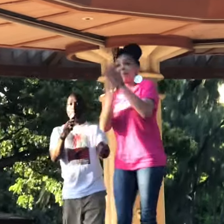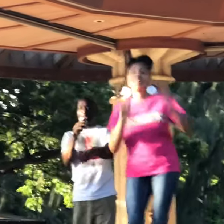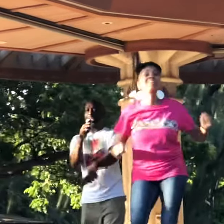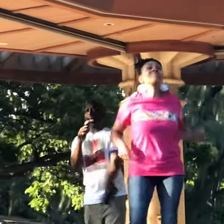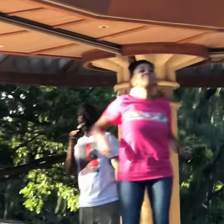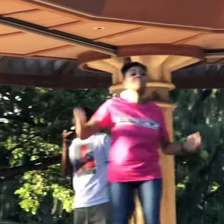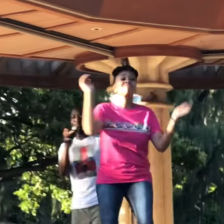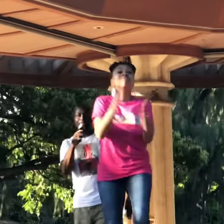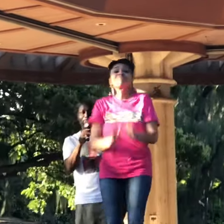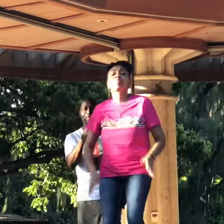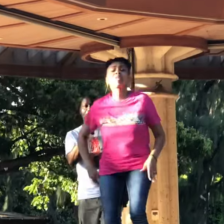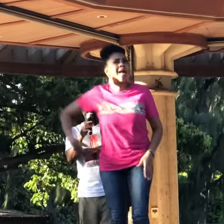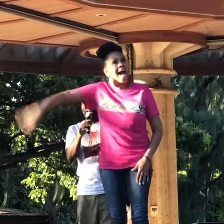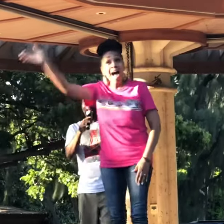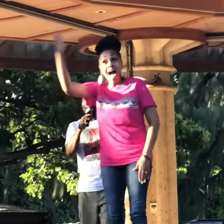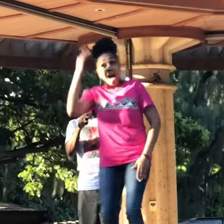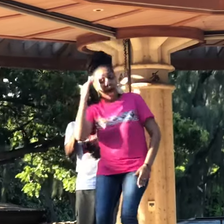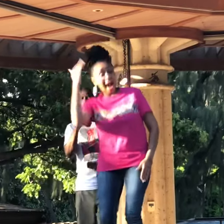Yeah. Sing,